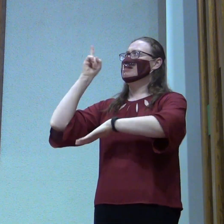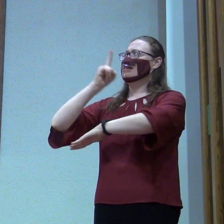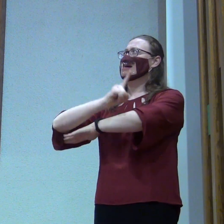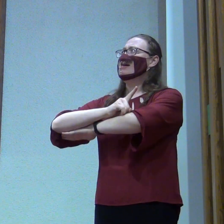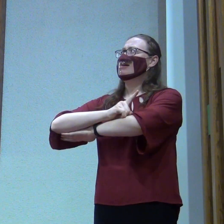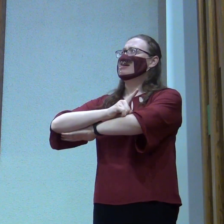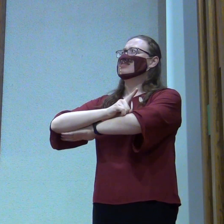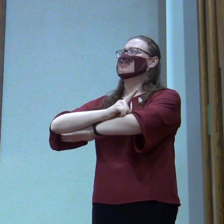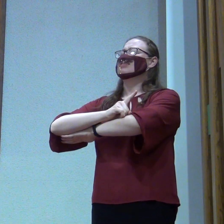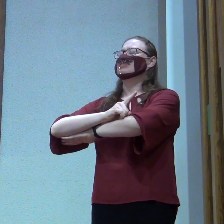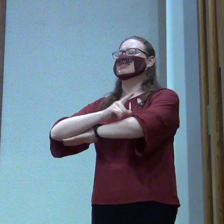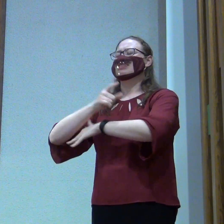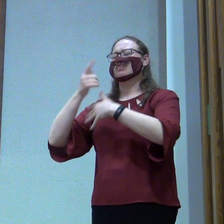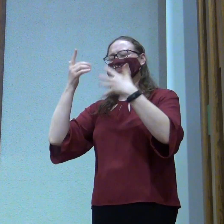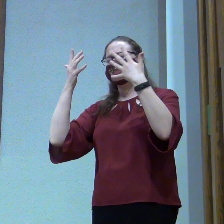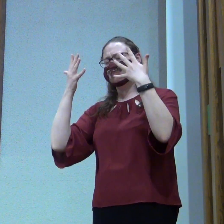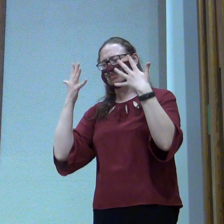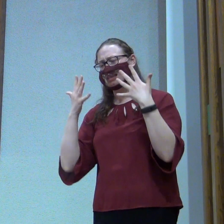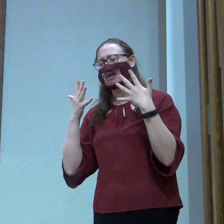It was a gloomy day.